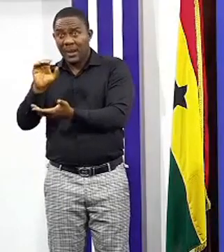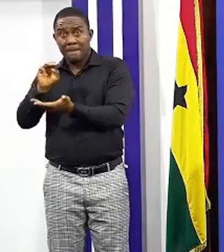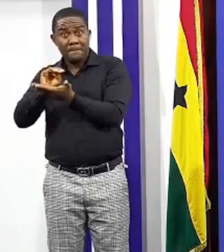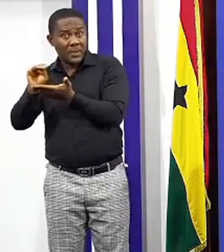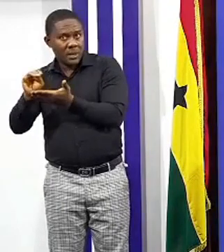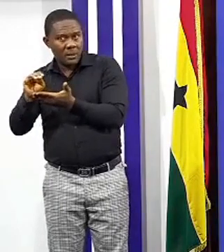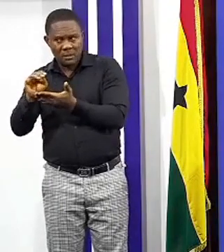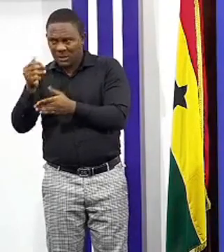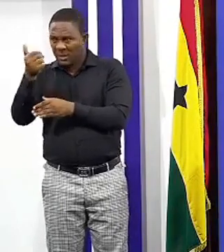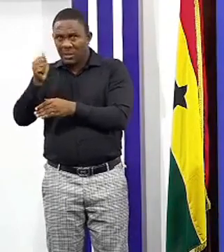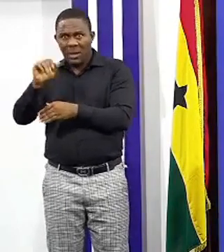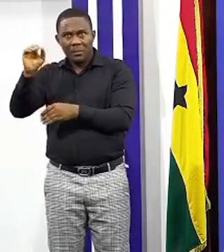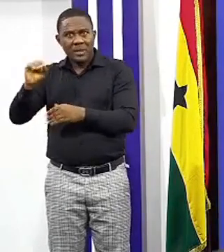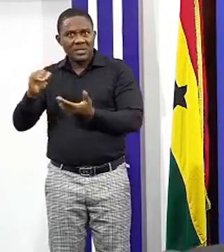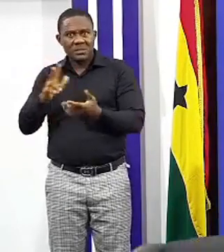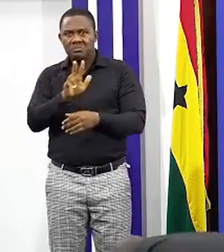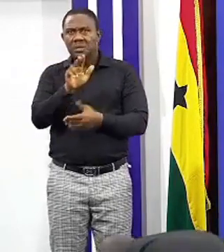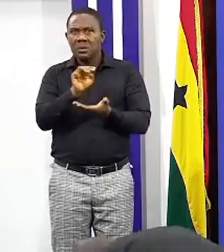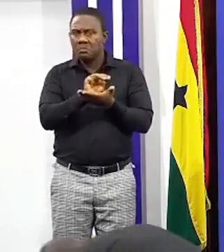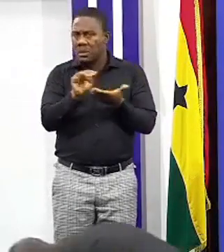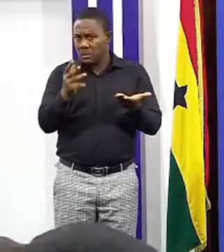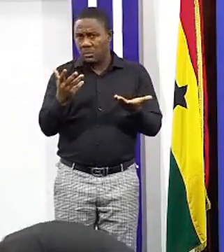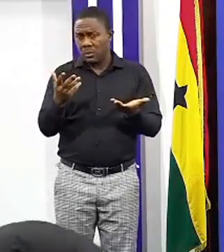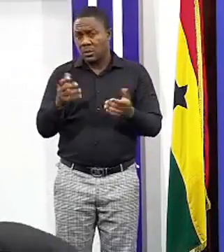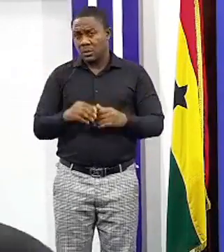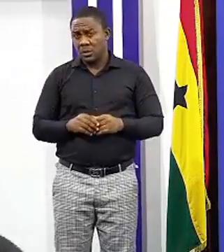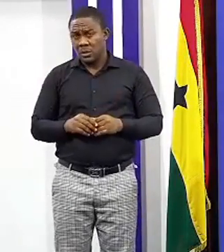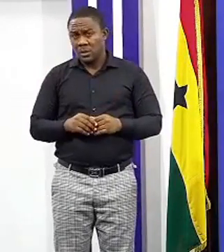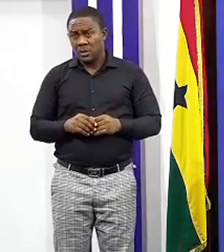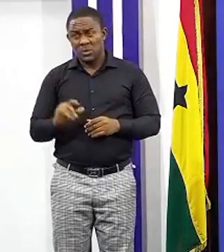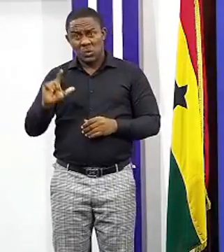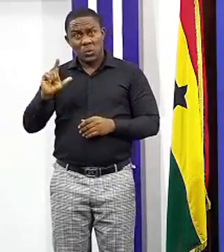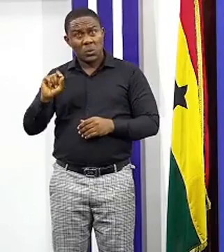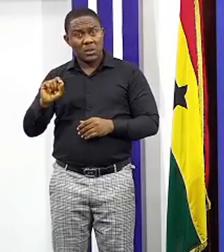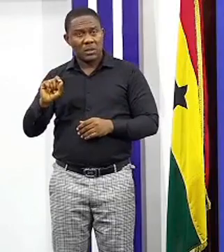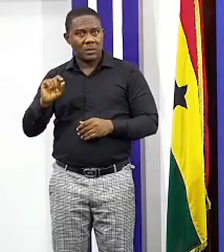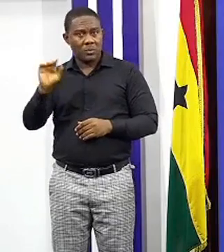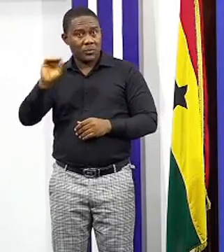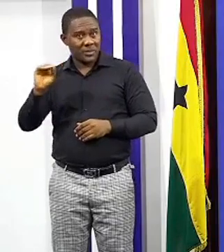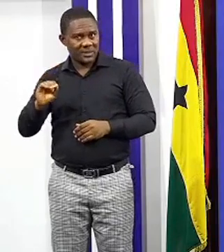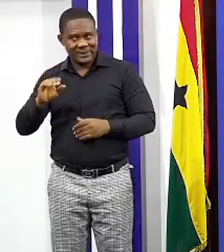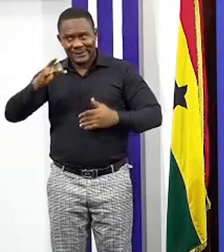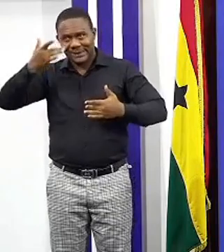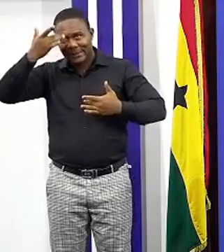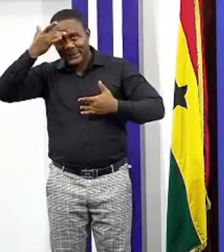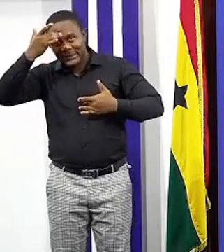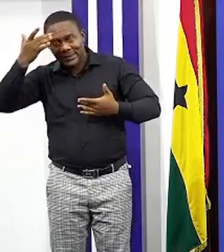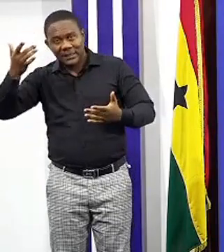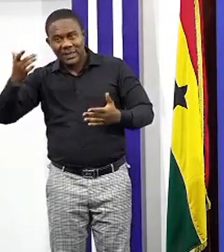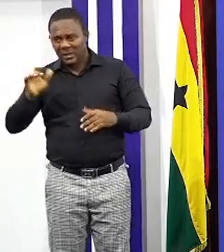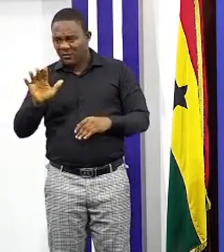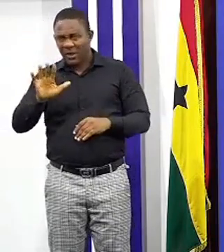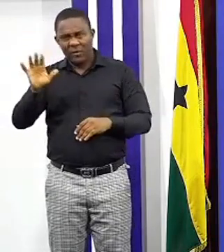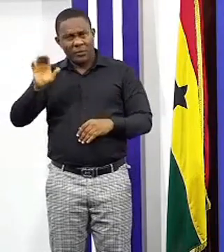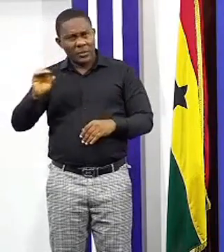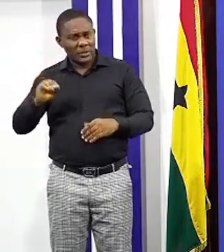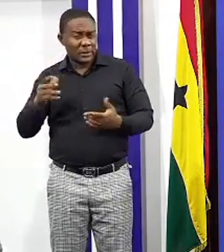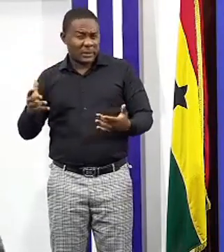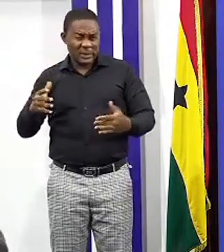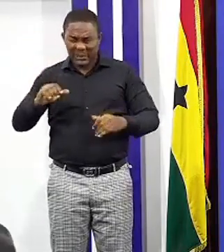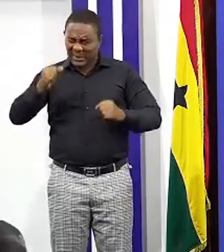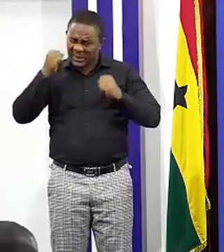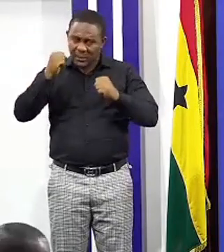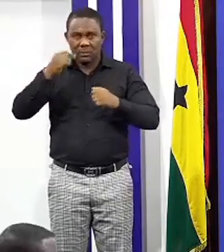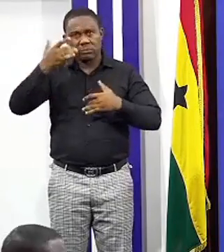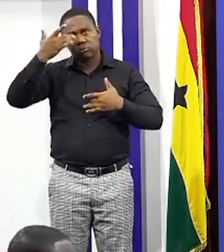and 20% of them getting sick and about 5% of them getting very seriously ill.